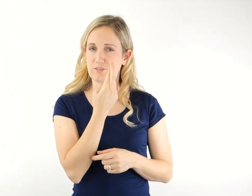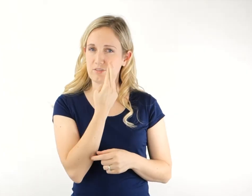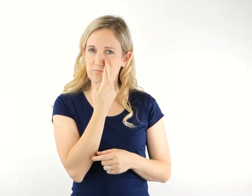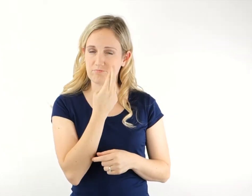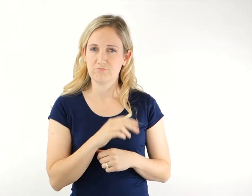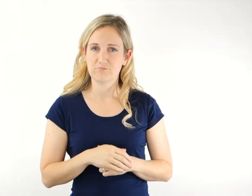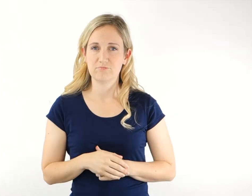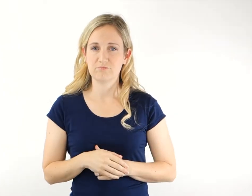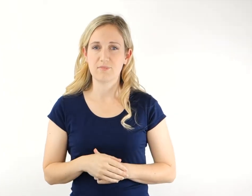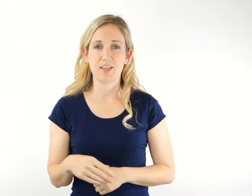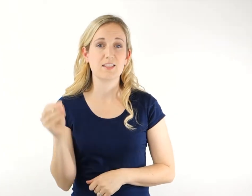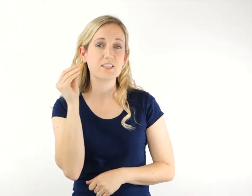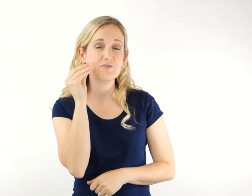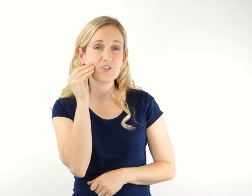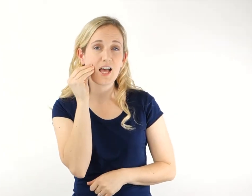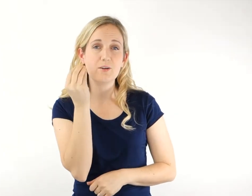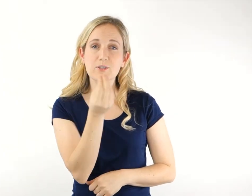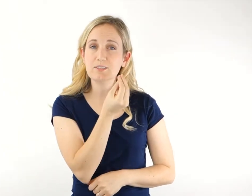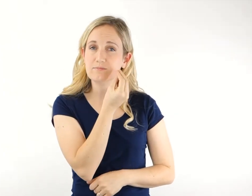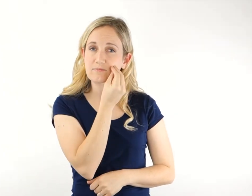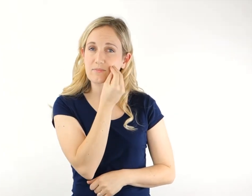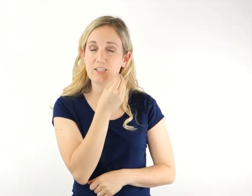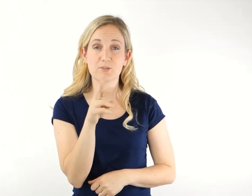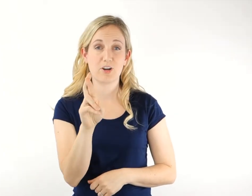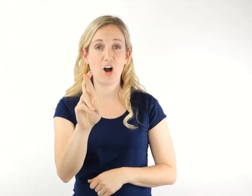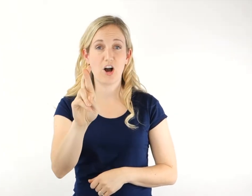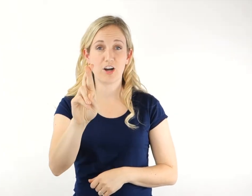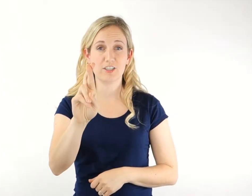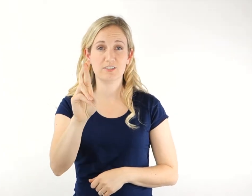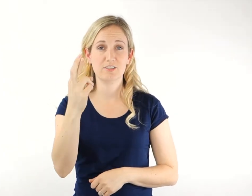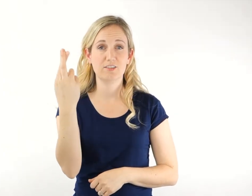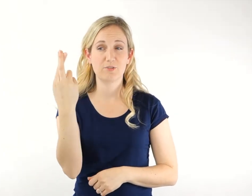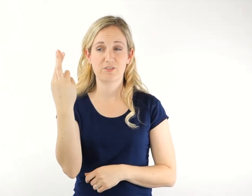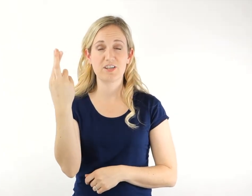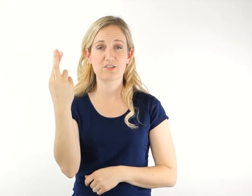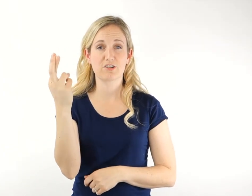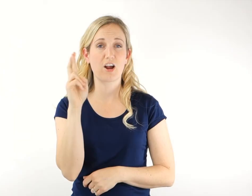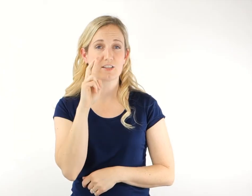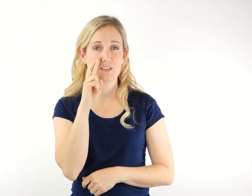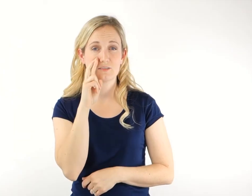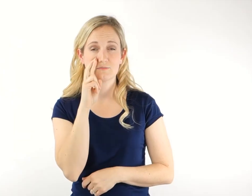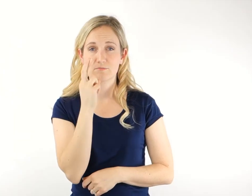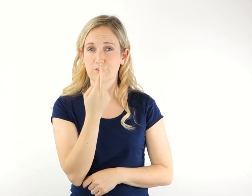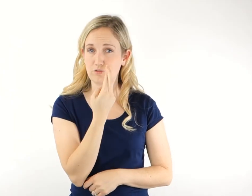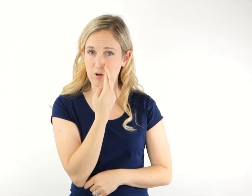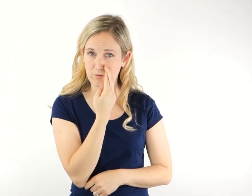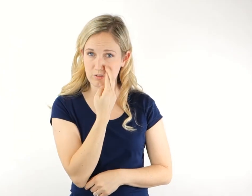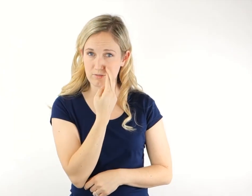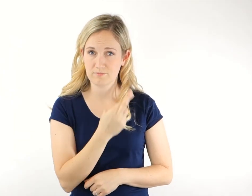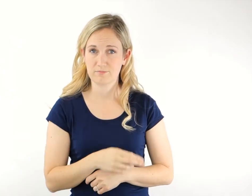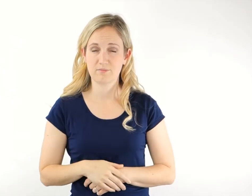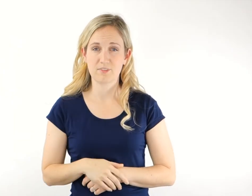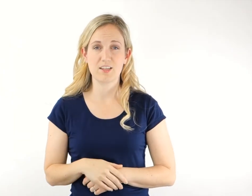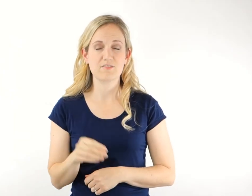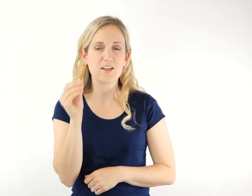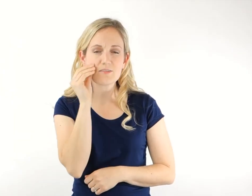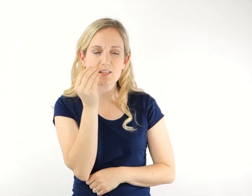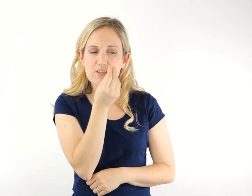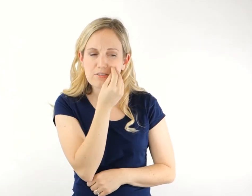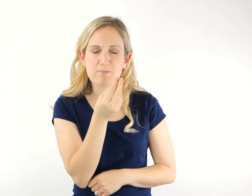Rose. And this is flower. And so an R, where your fingers are crossed, is rose. And the flower is like you're